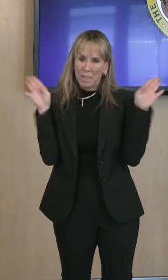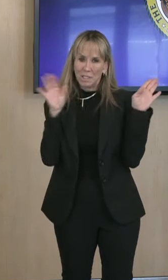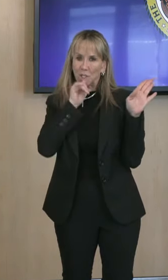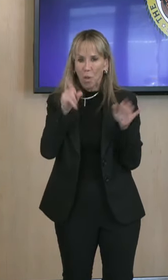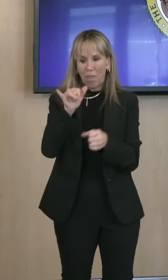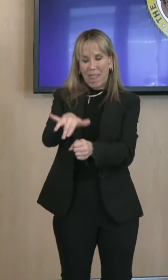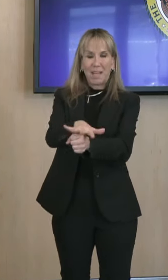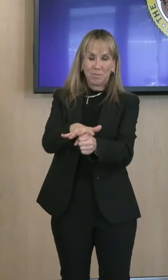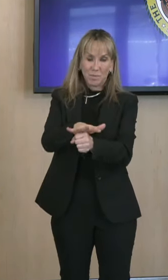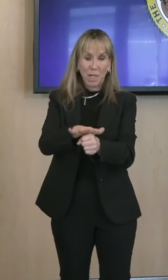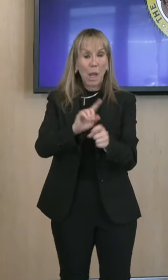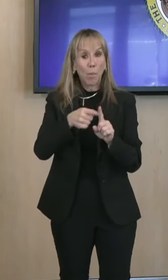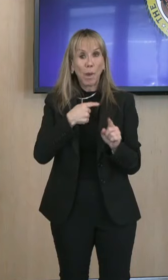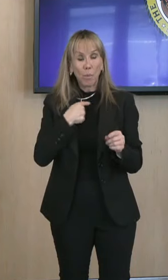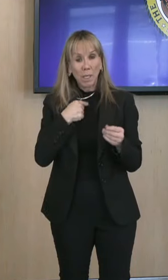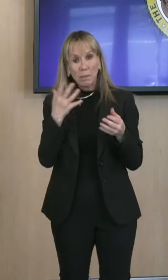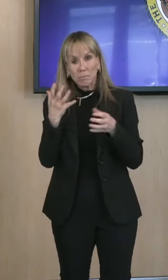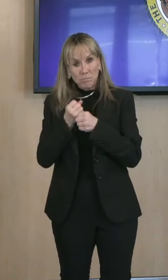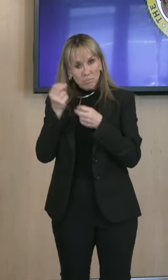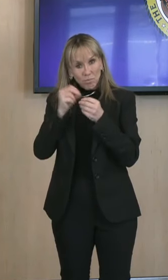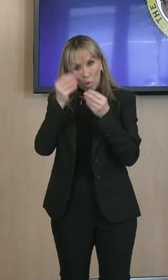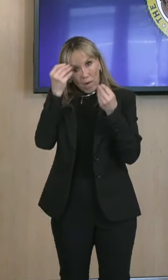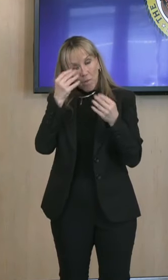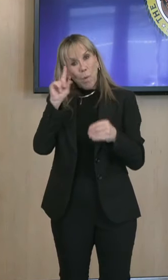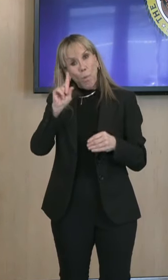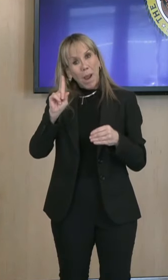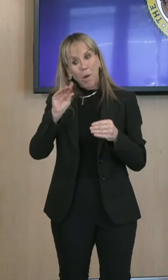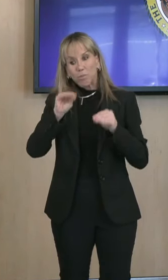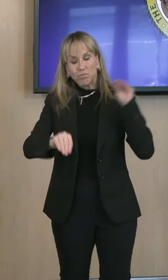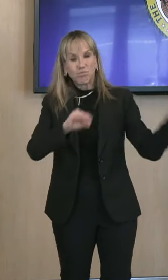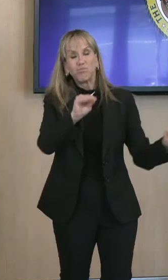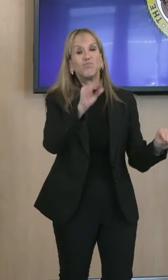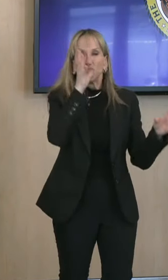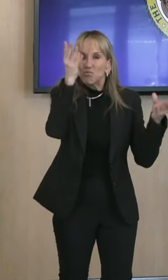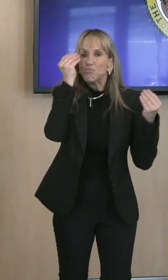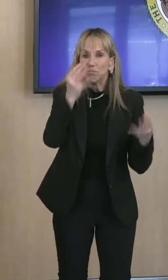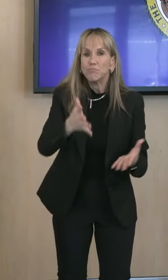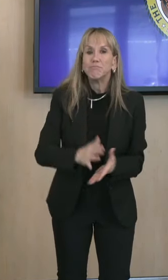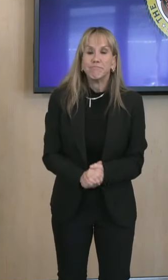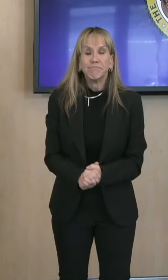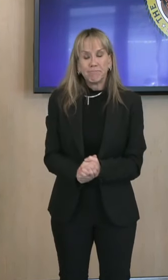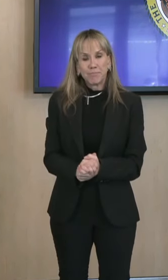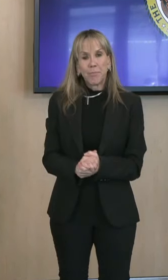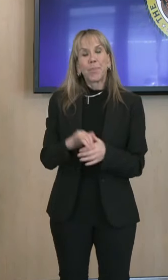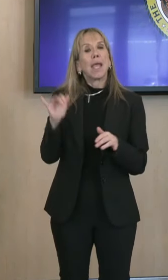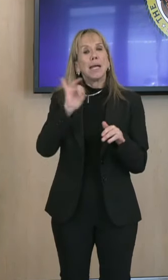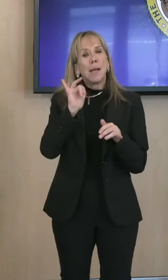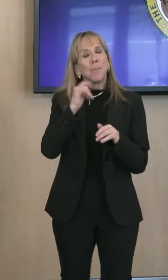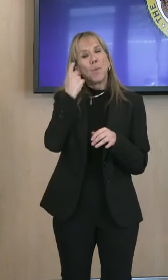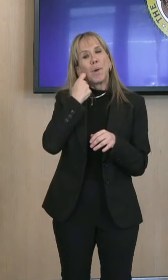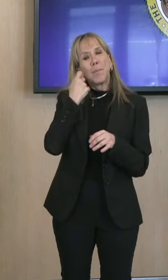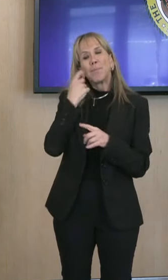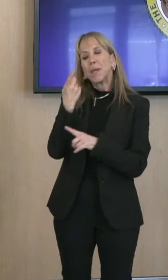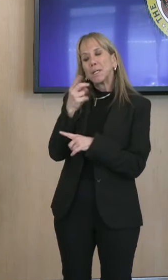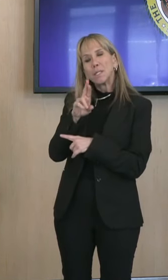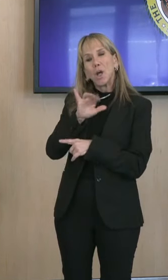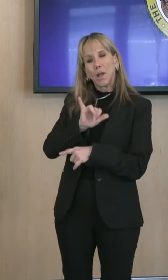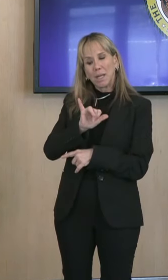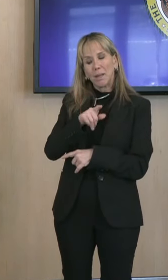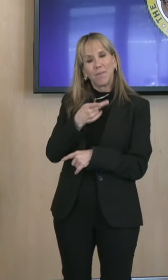siting locations, we will share those. One quick point on the zip codes, just to add on to what Dr. Infantiti